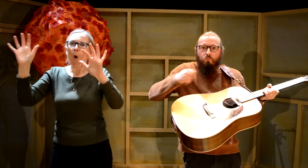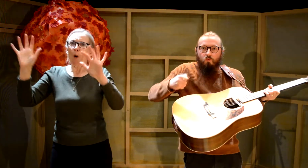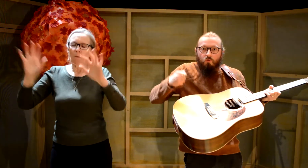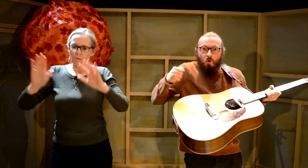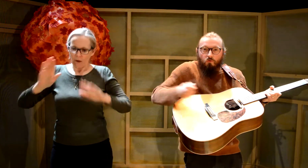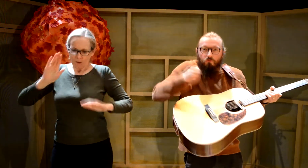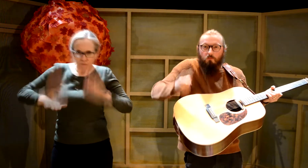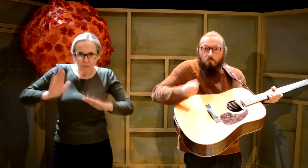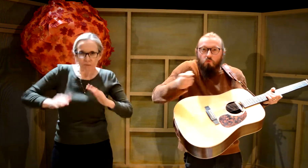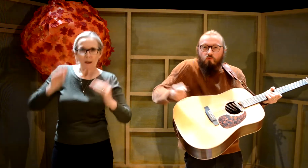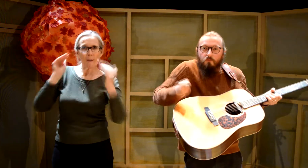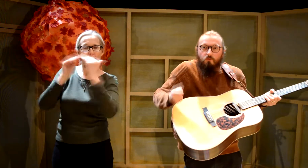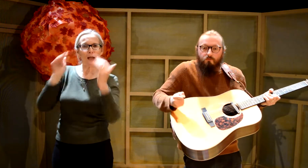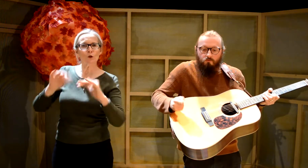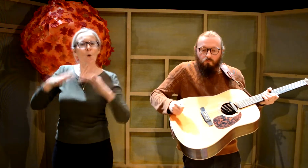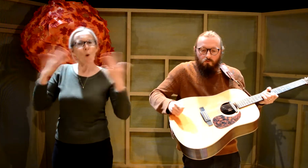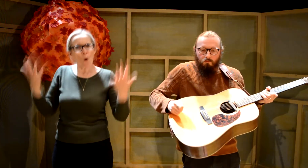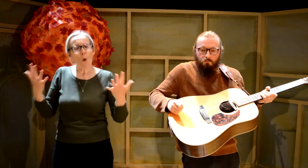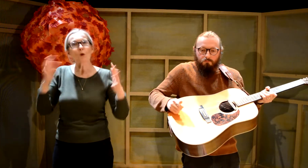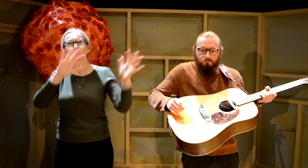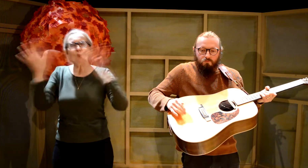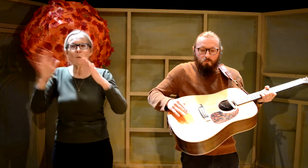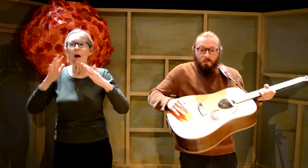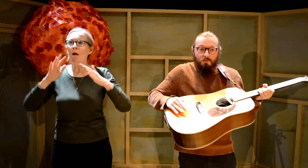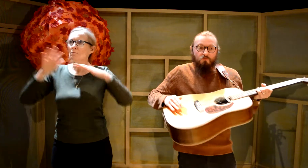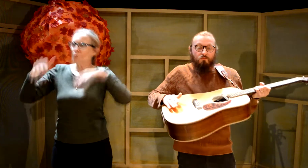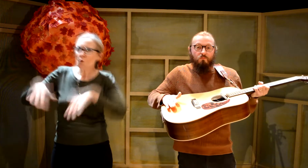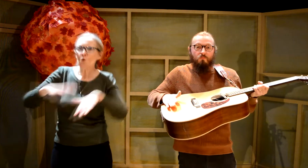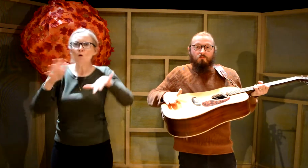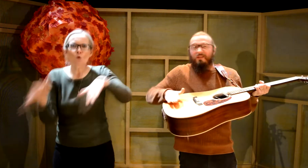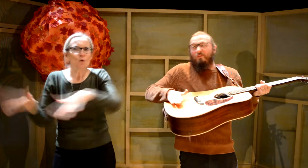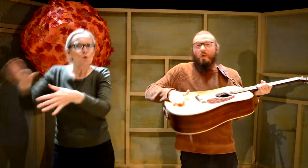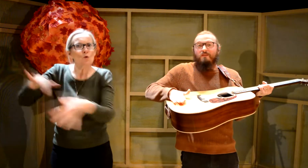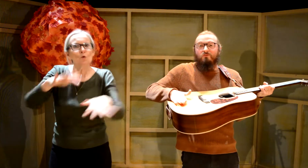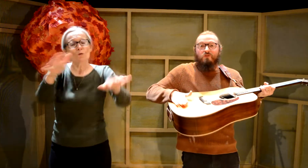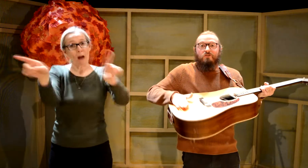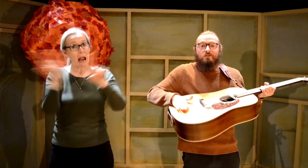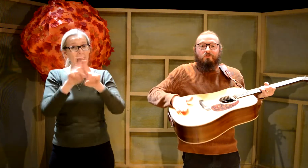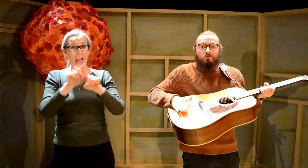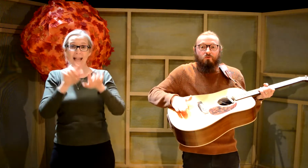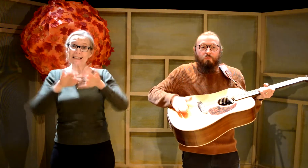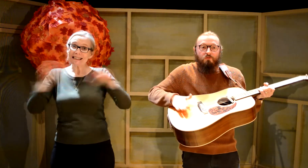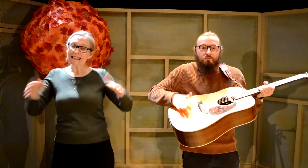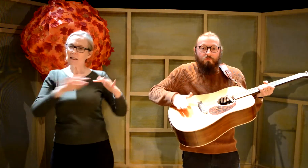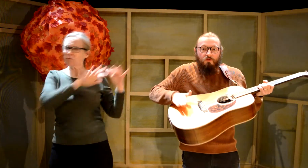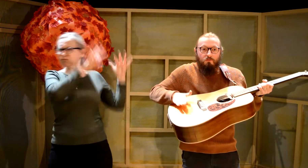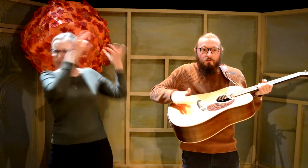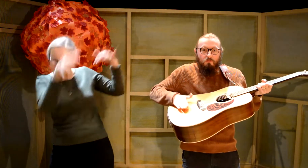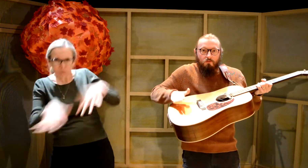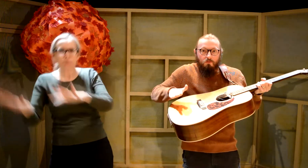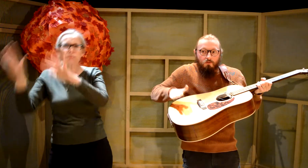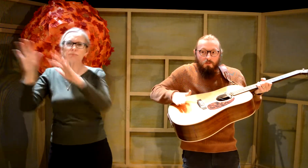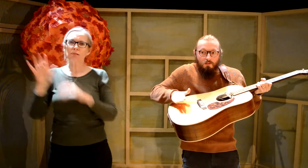the constant movement of the storm. So maybe like the waves crashing. So it could be something